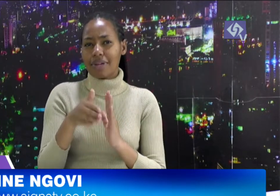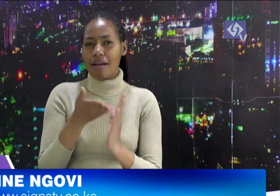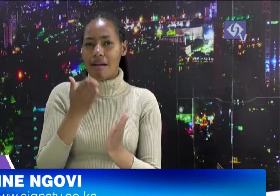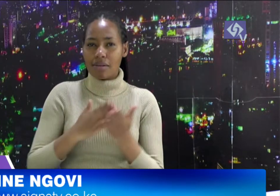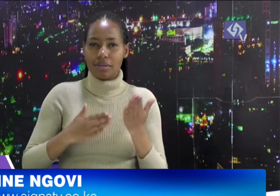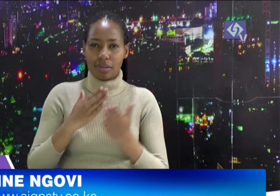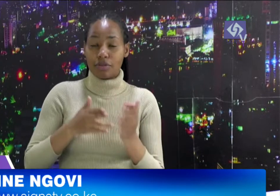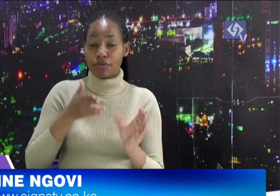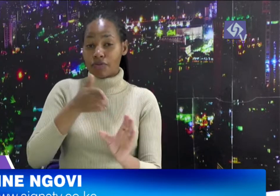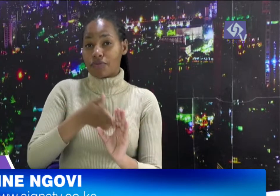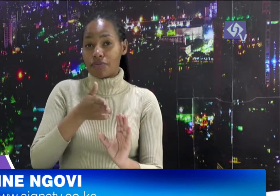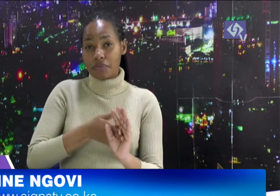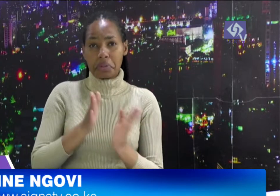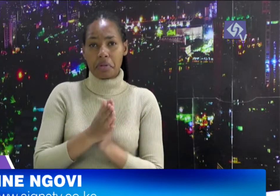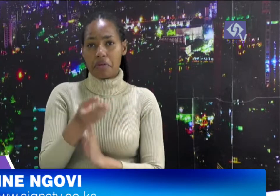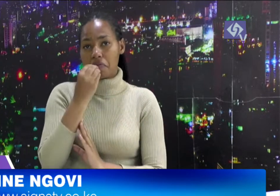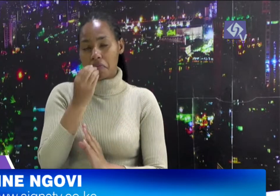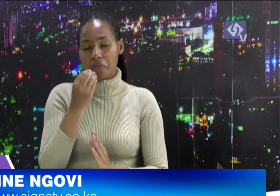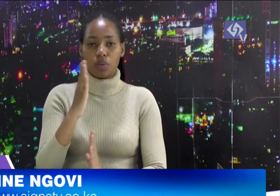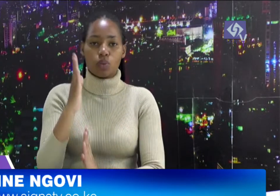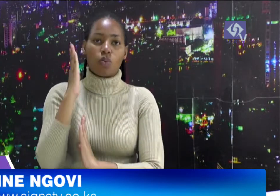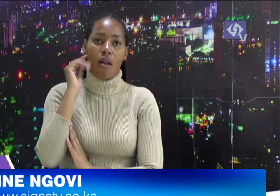insecurity.